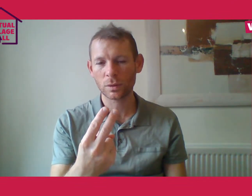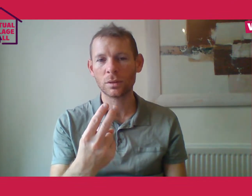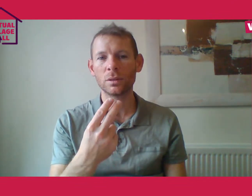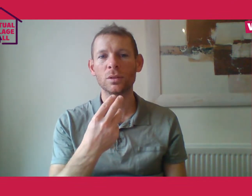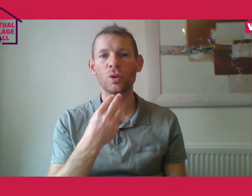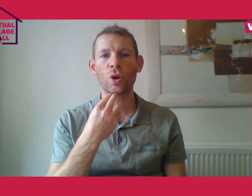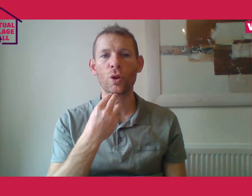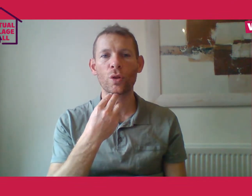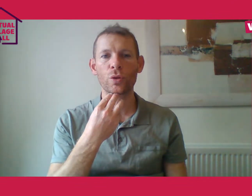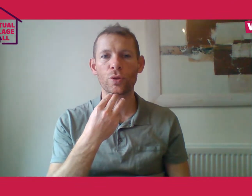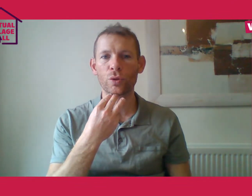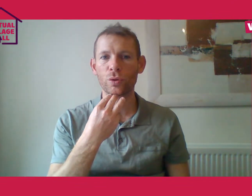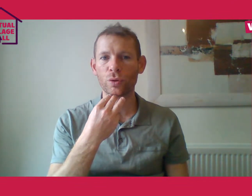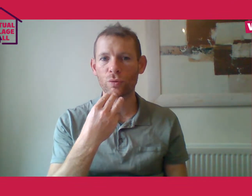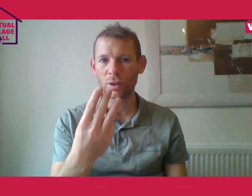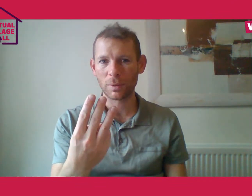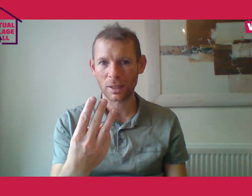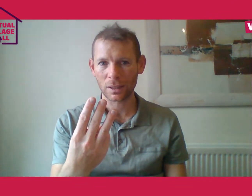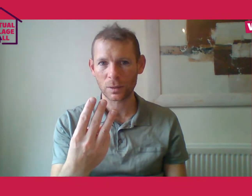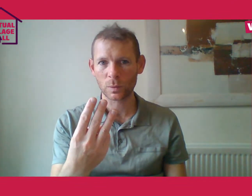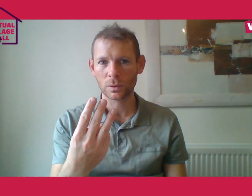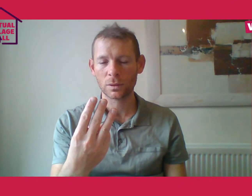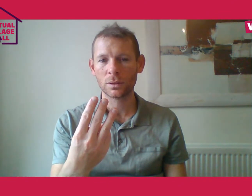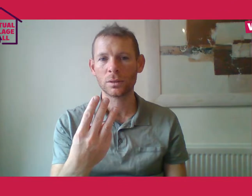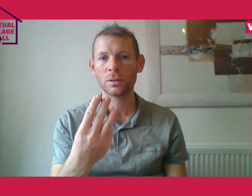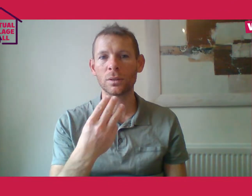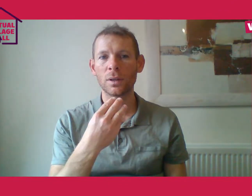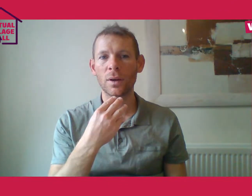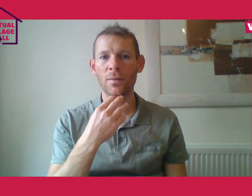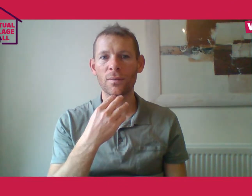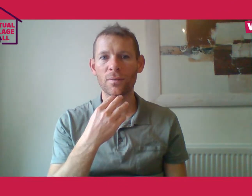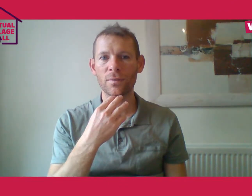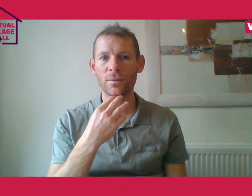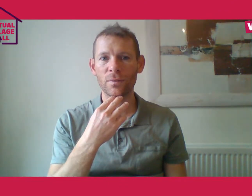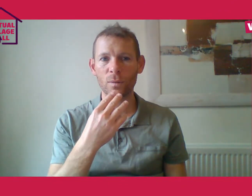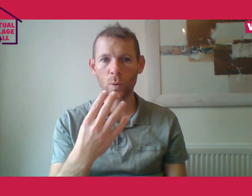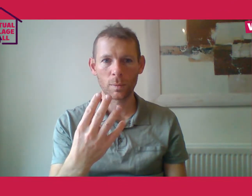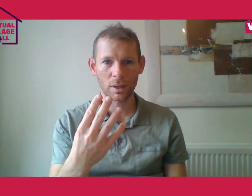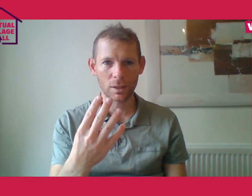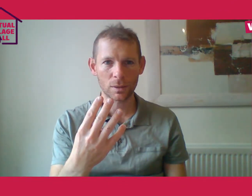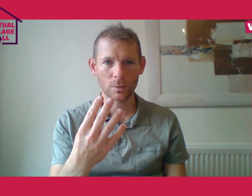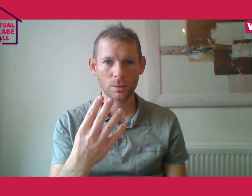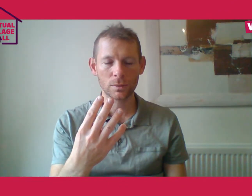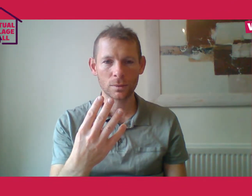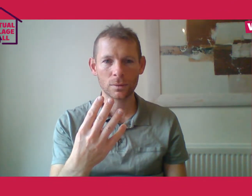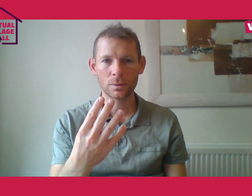£2. So it can be done either way, just into space in front or onto the palm of your hand. So £3, £4,